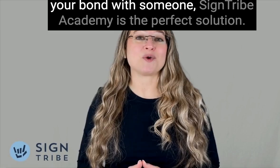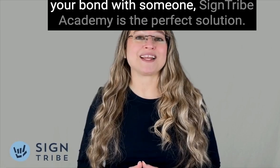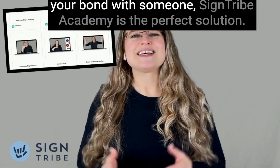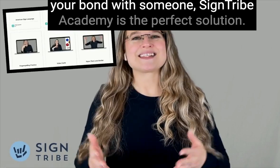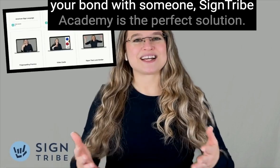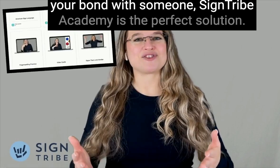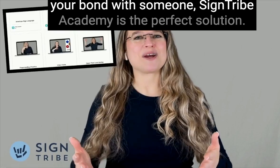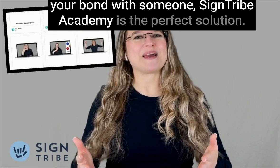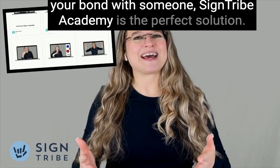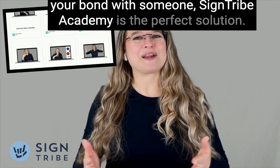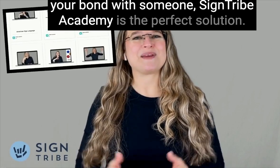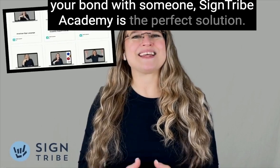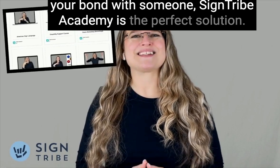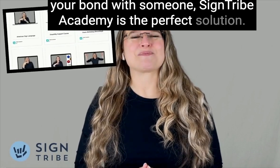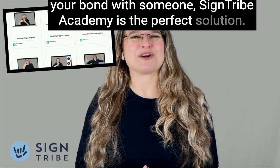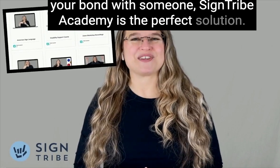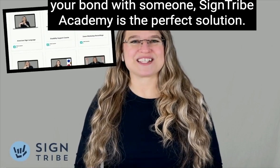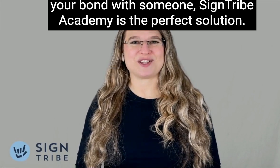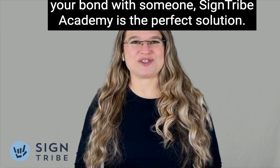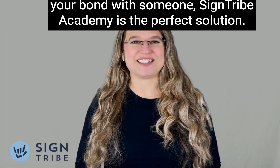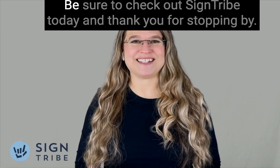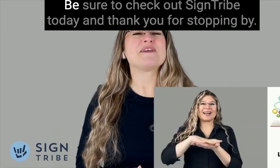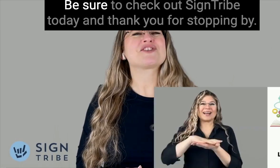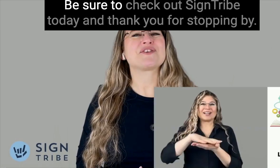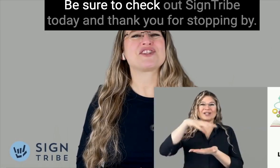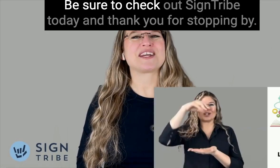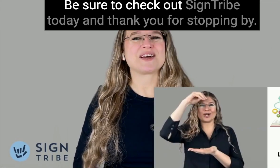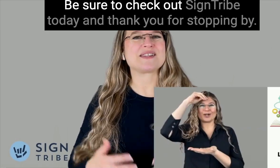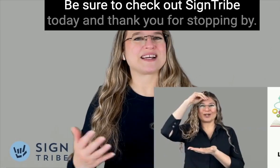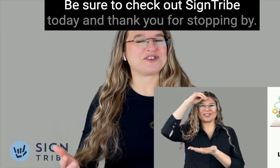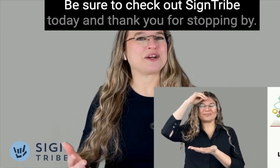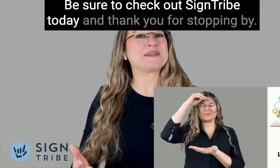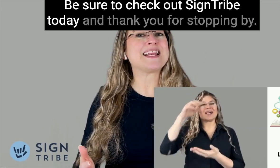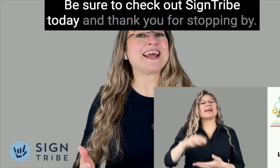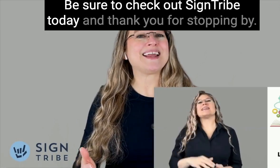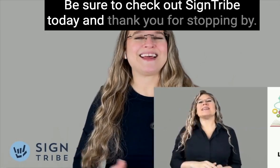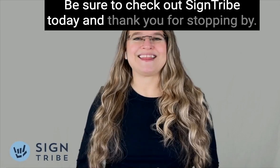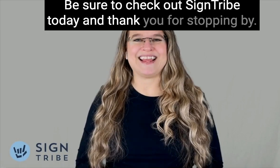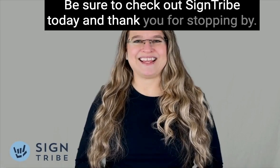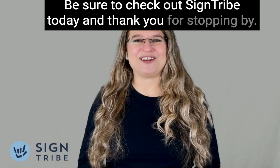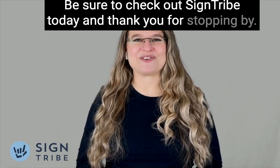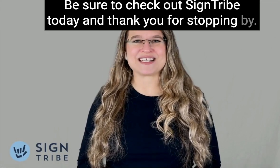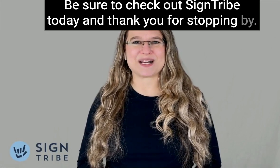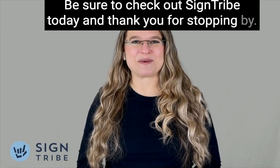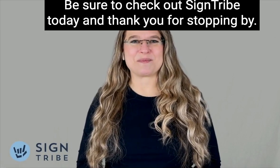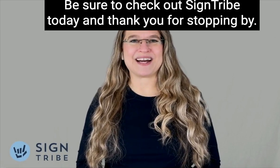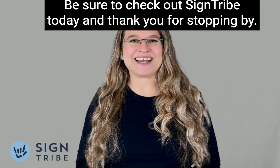someone, Sign Tribe Academy is the perfect solution. Be sure to check out Sign Tribe today, and thank you for stopping by.